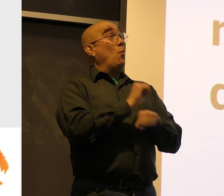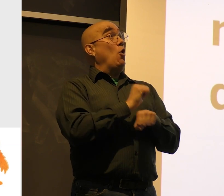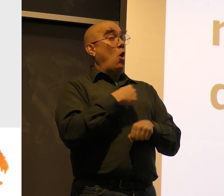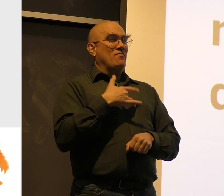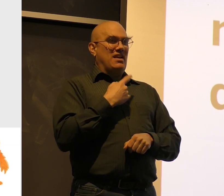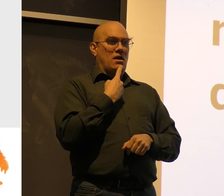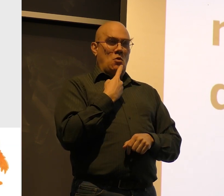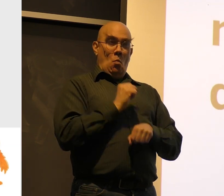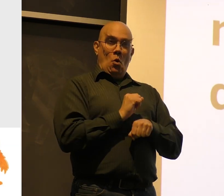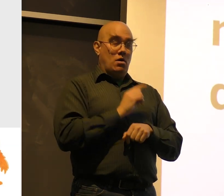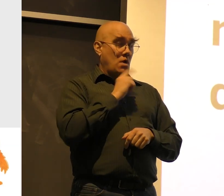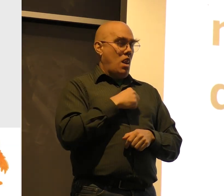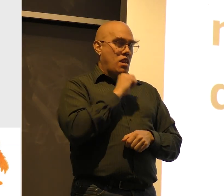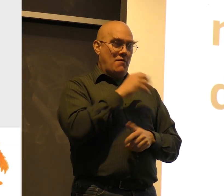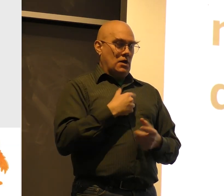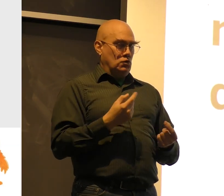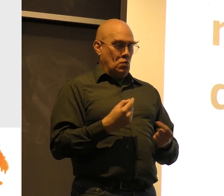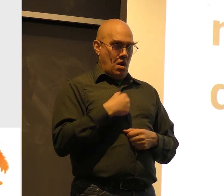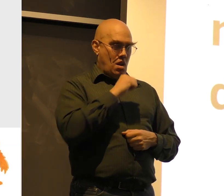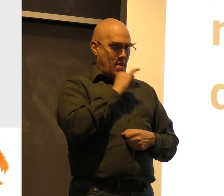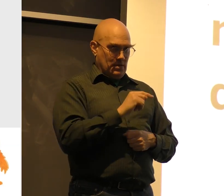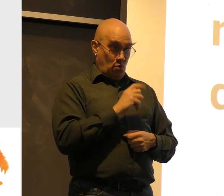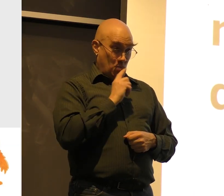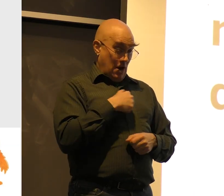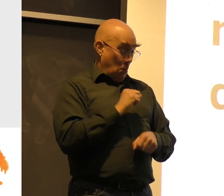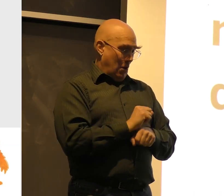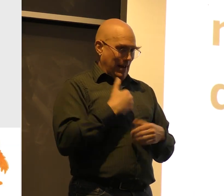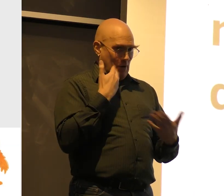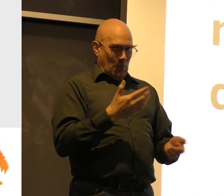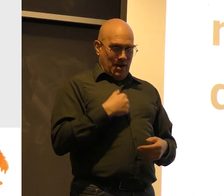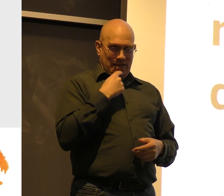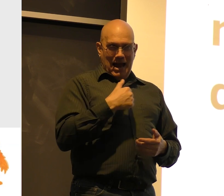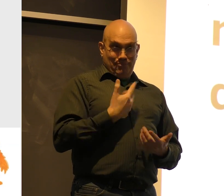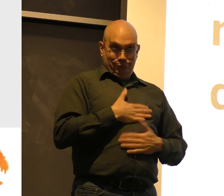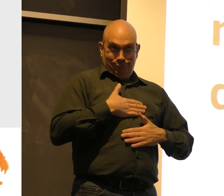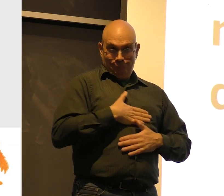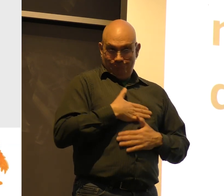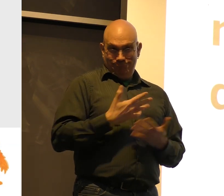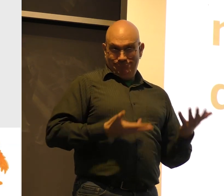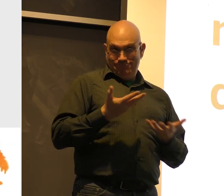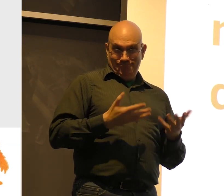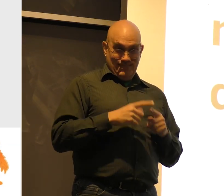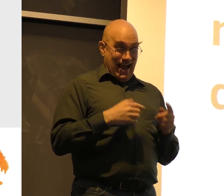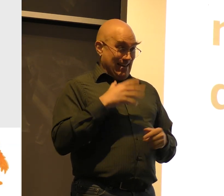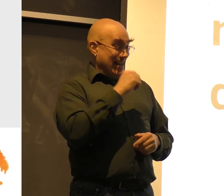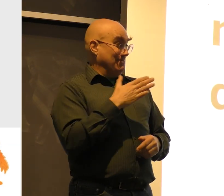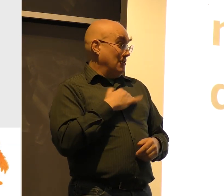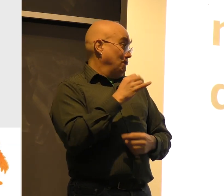when I say work, I mean, look, I love what I do. I absolutely do. I wouldn't call it work. I really enjoy it. But